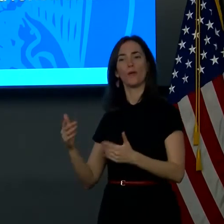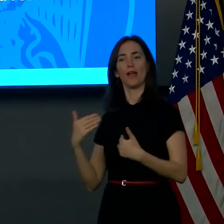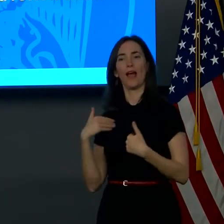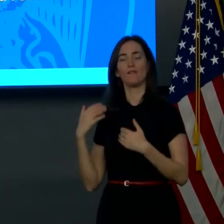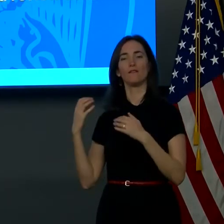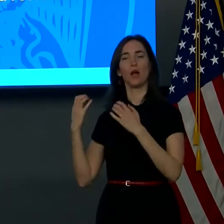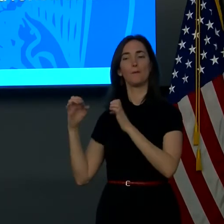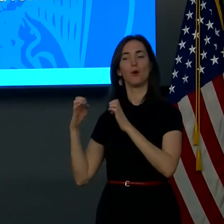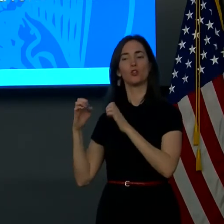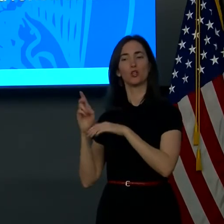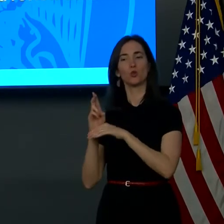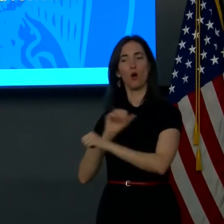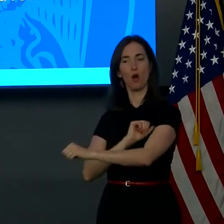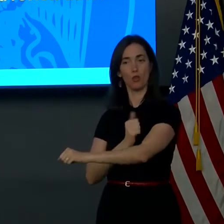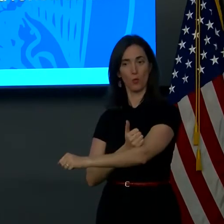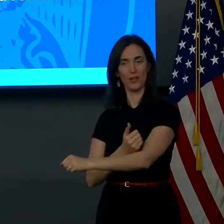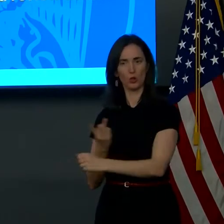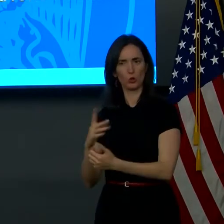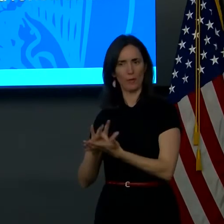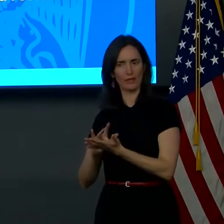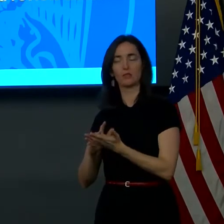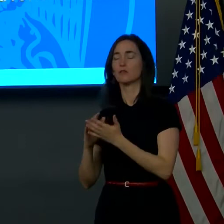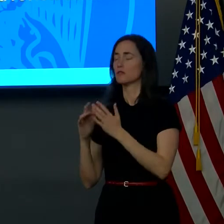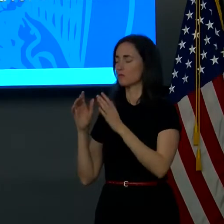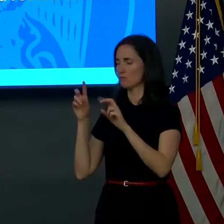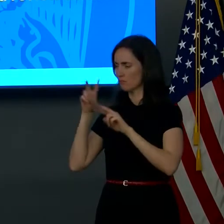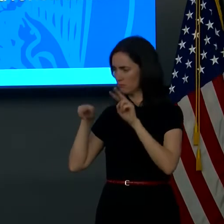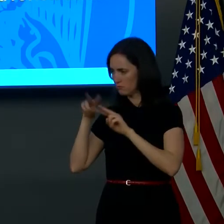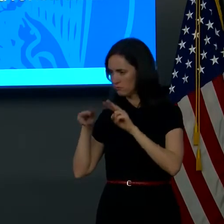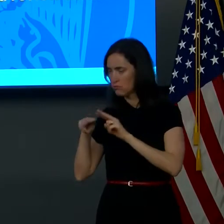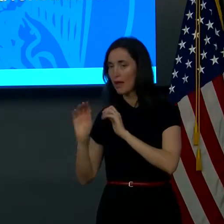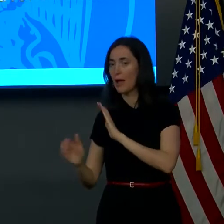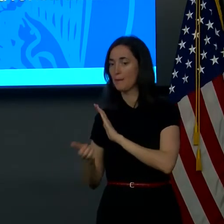those 2 drugs, or we continue to await